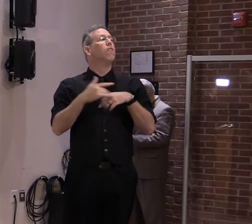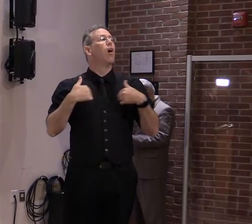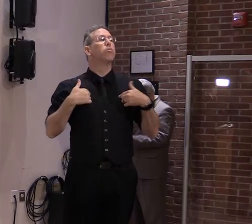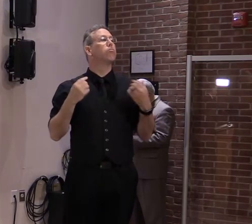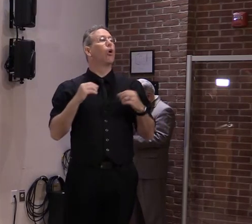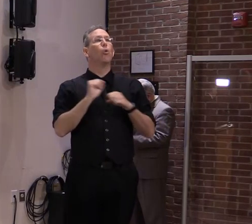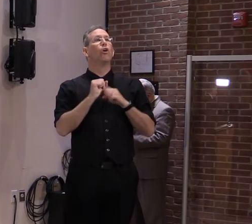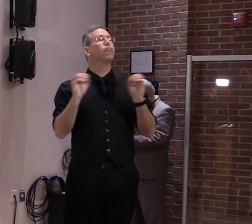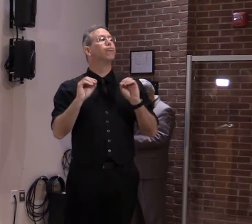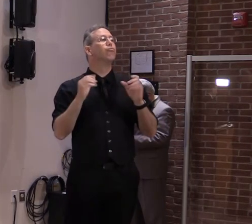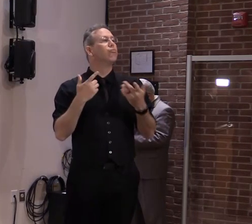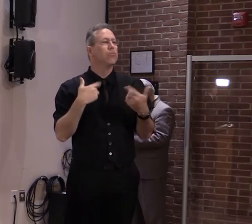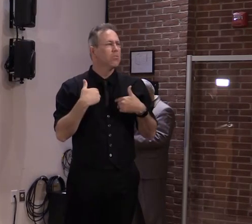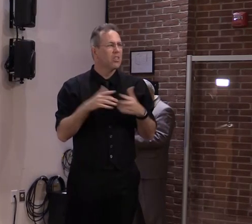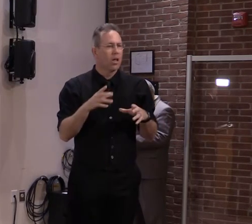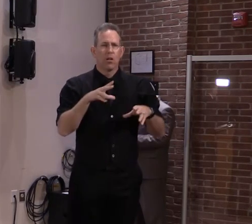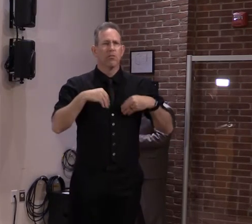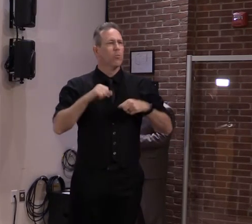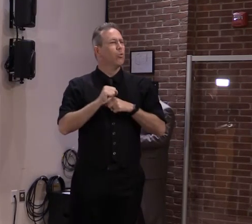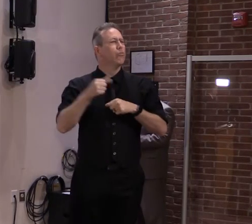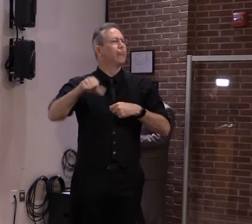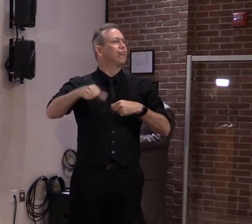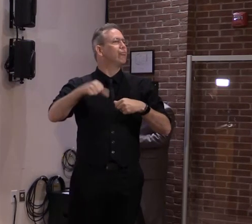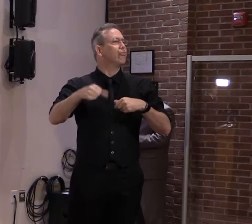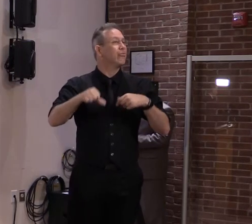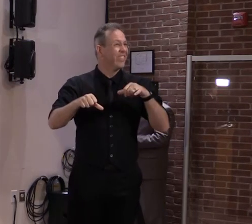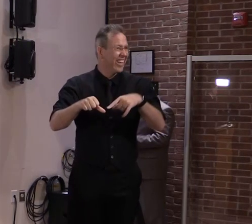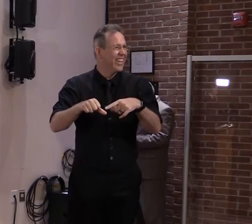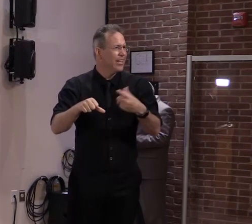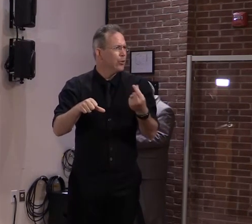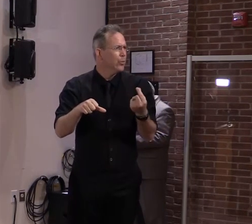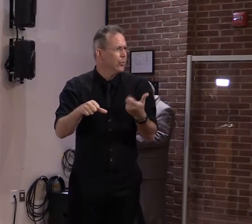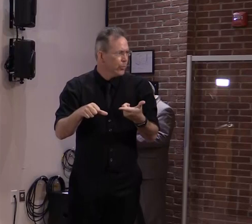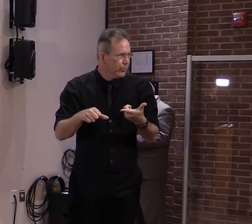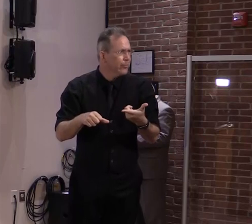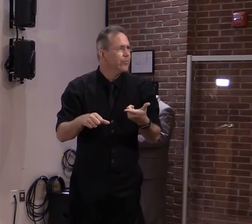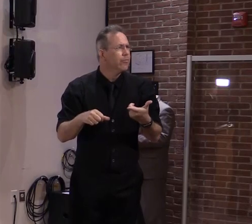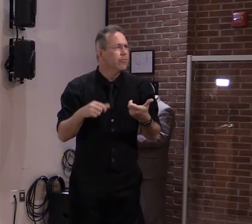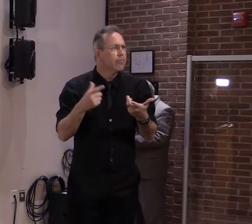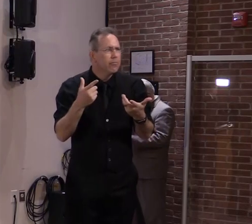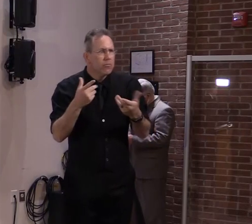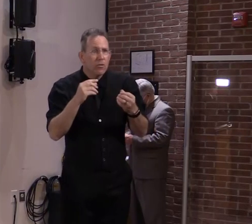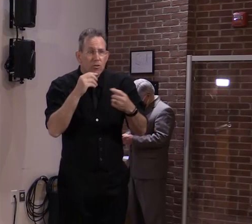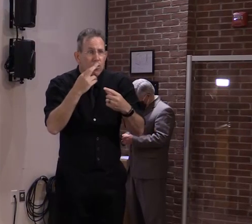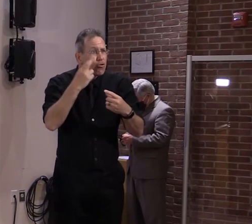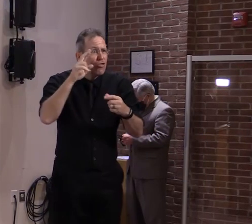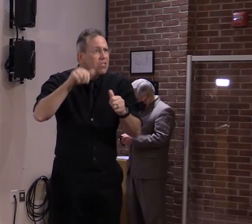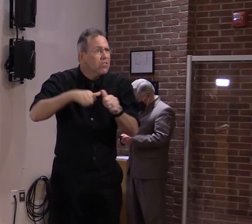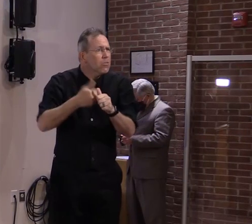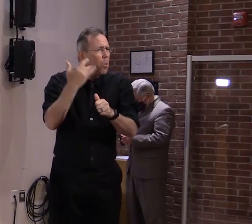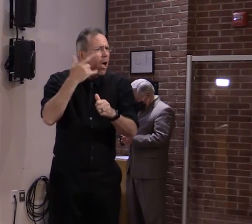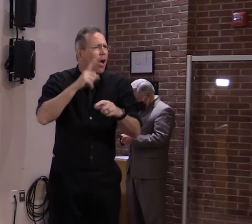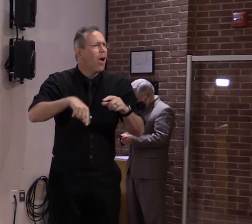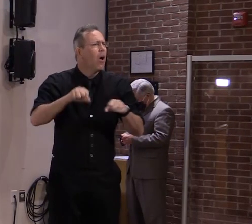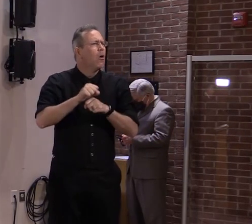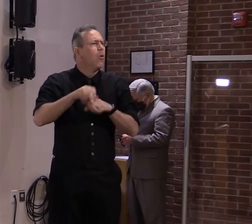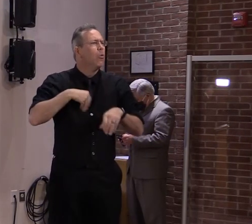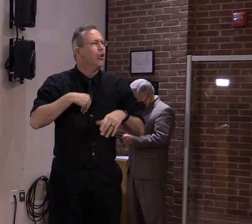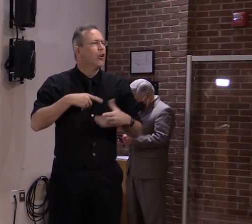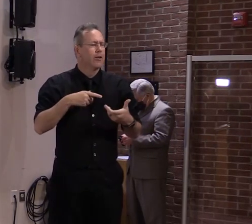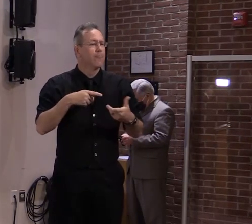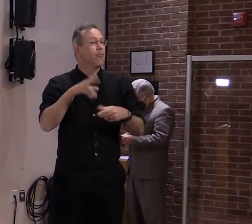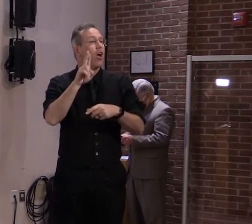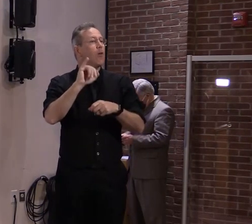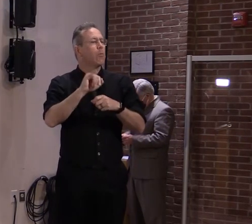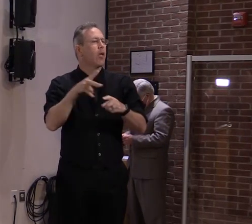accept work if offered, and who don't have a COVID qualifying circumstance, will not be eligible or will need